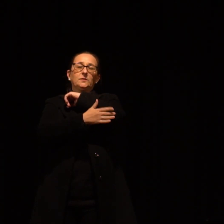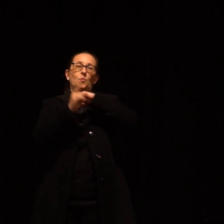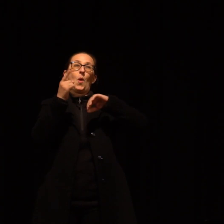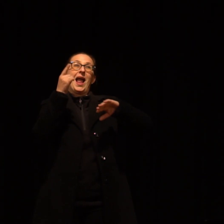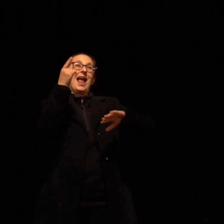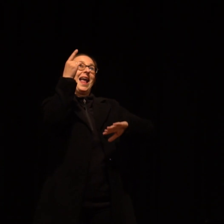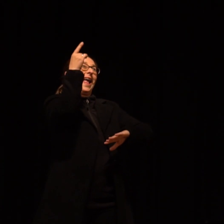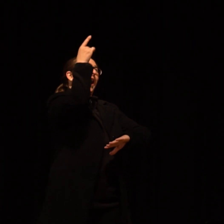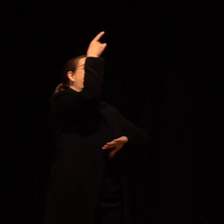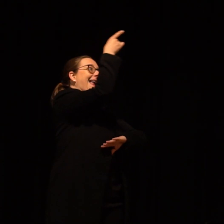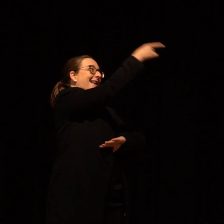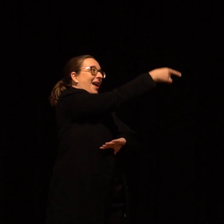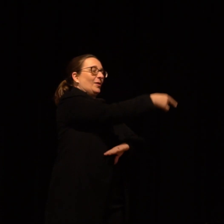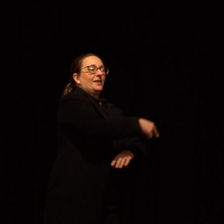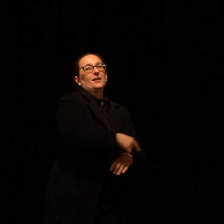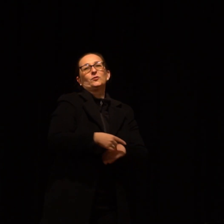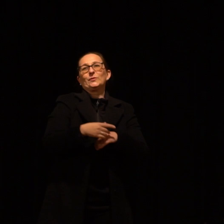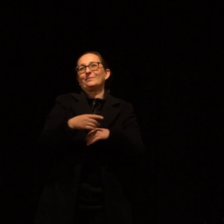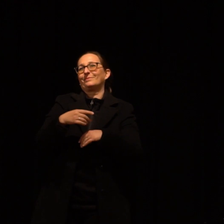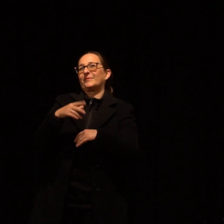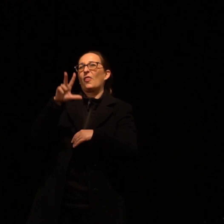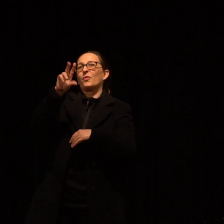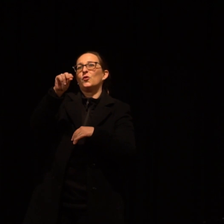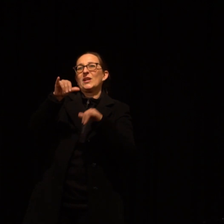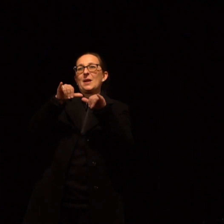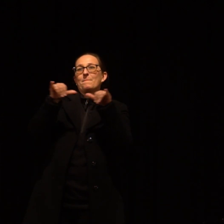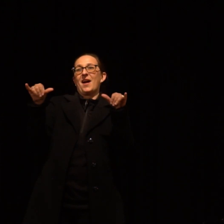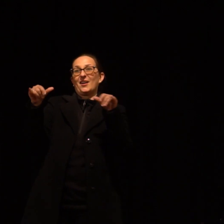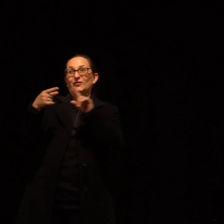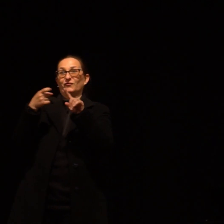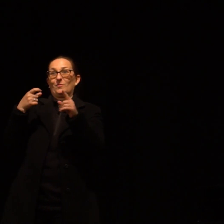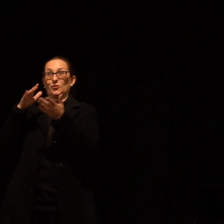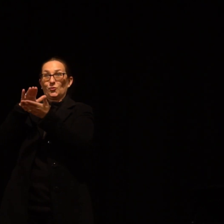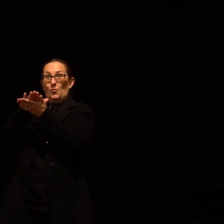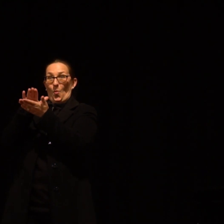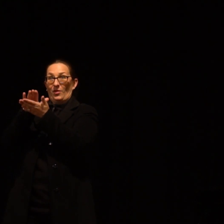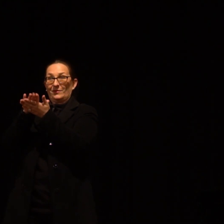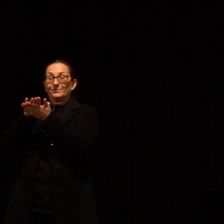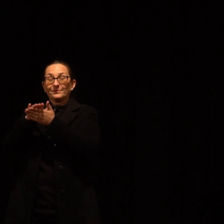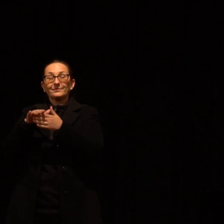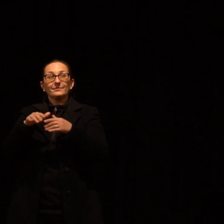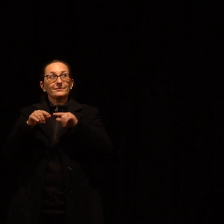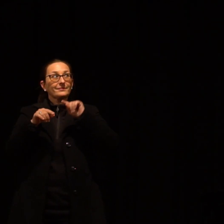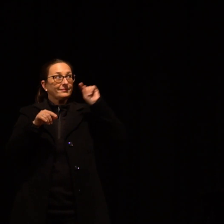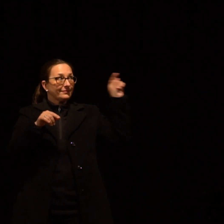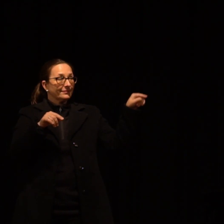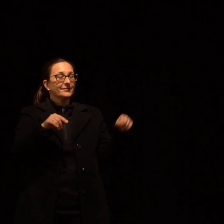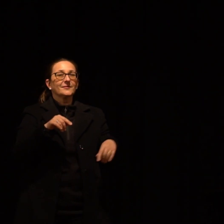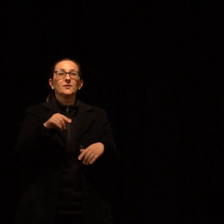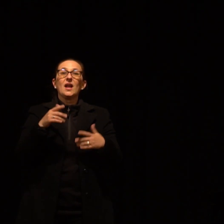Now, my home there was very rural. It was 30 miles from the school.